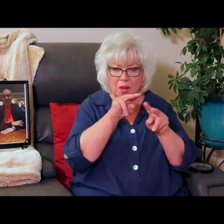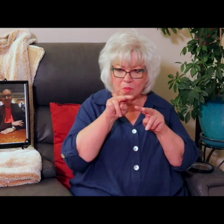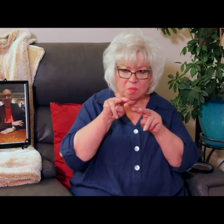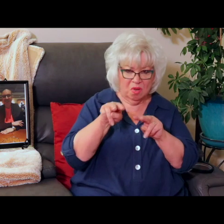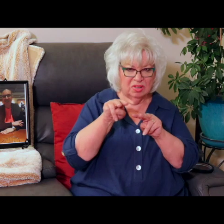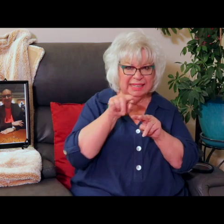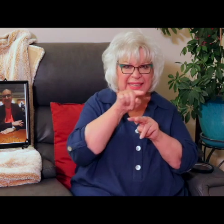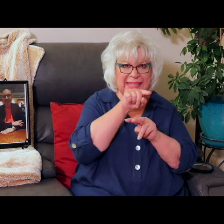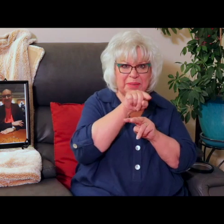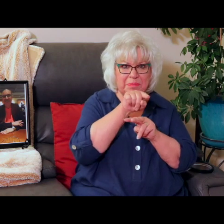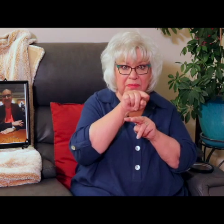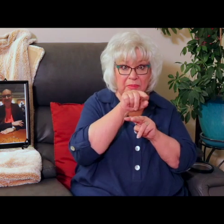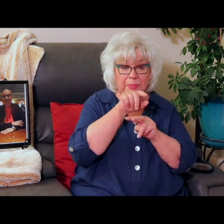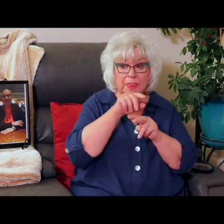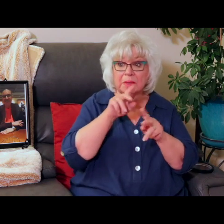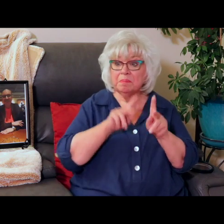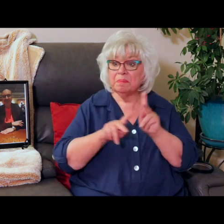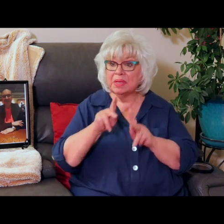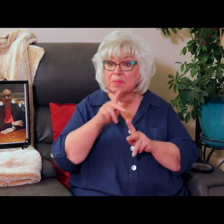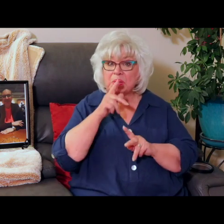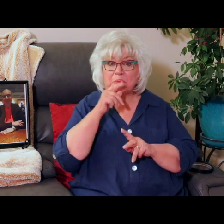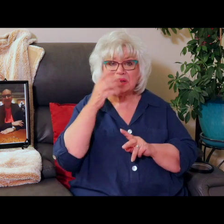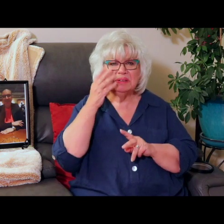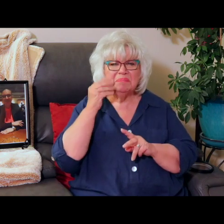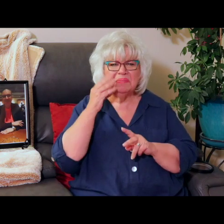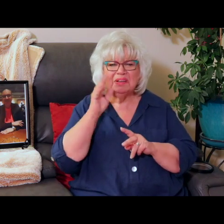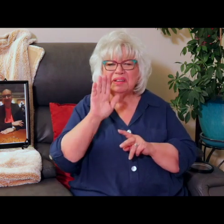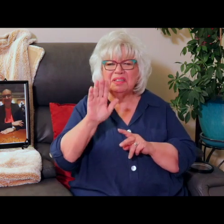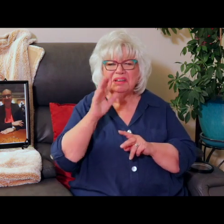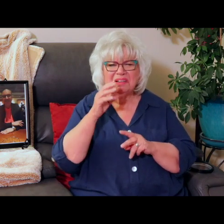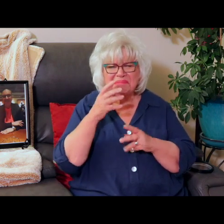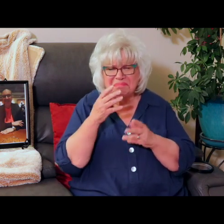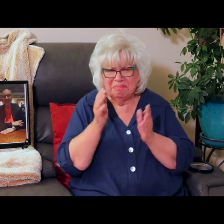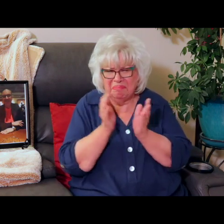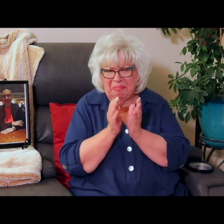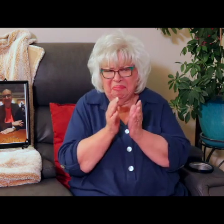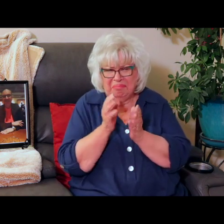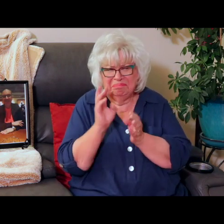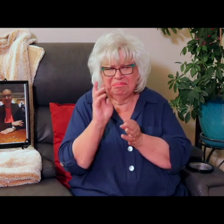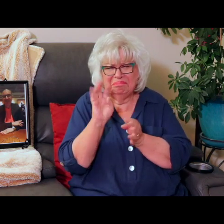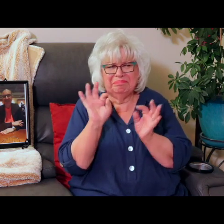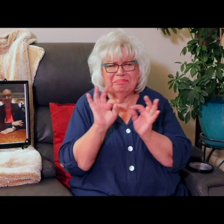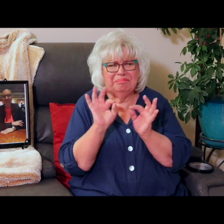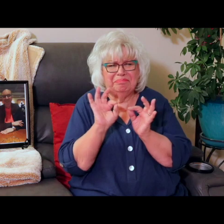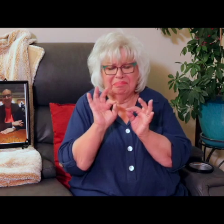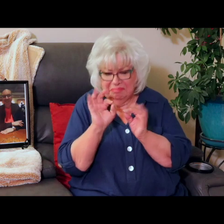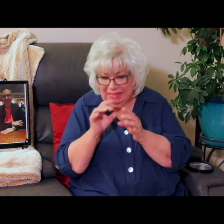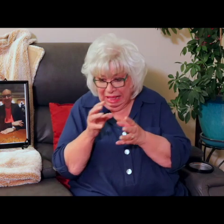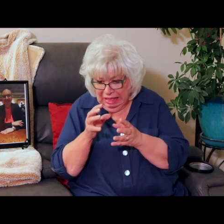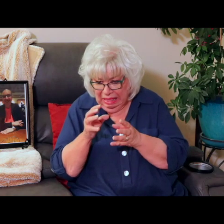watch him. People who had experienced maybe some minor